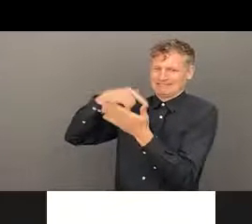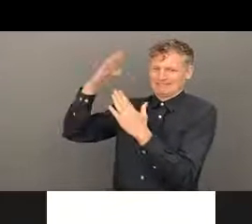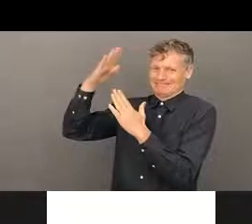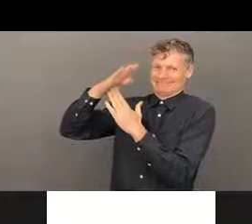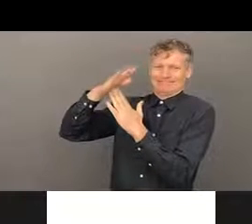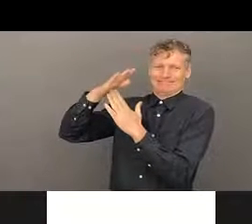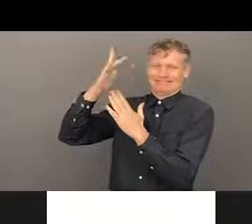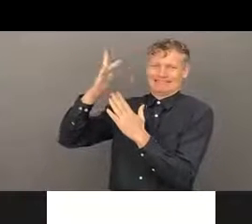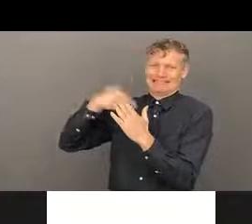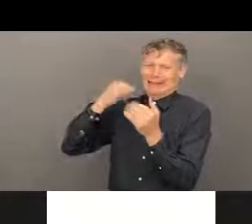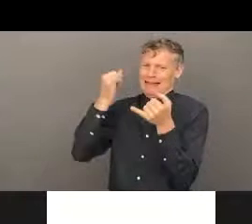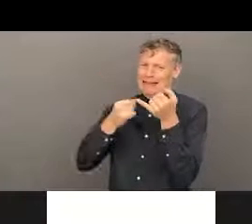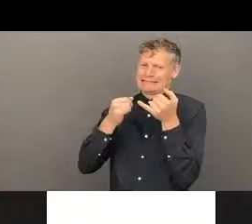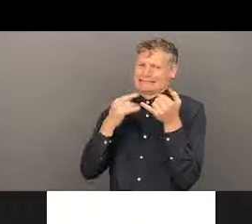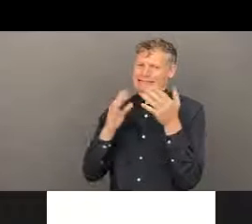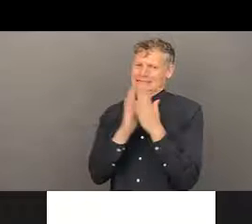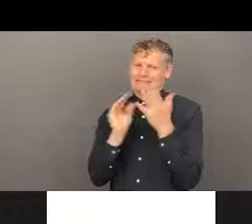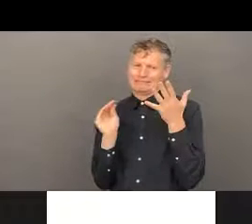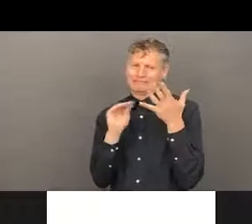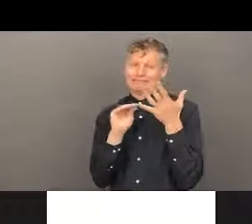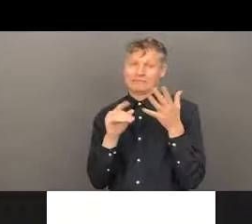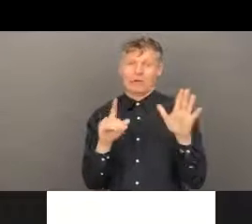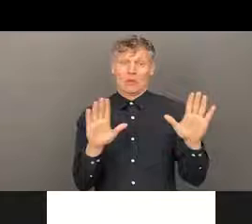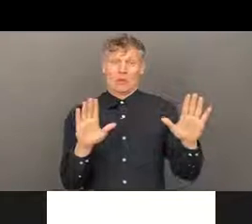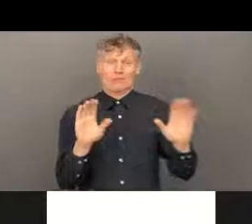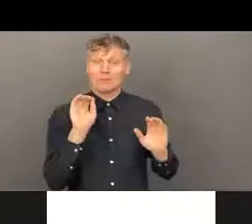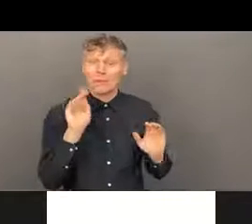final comments now, please. Okay, no worries.